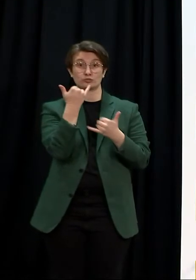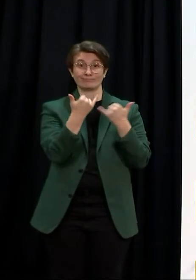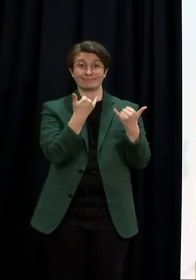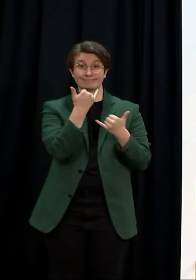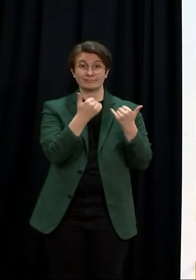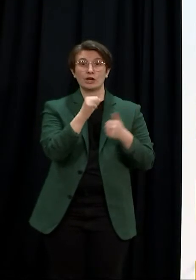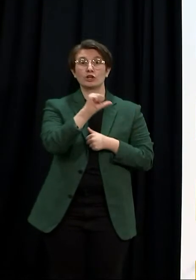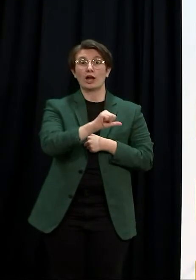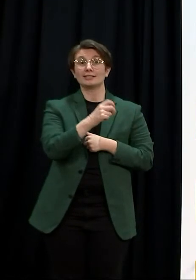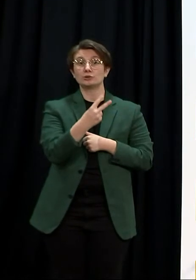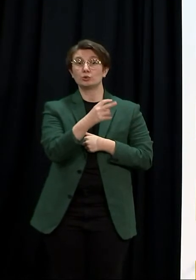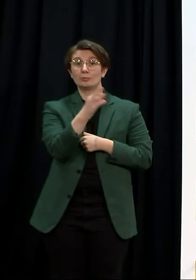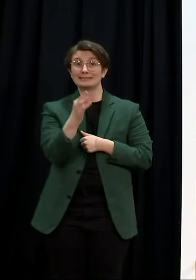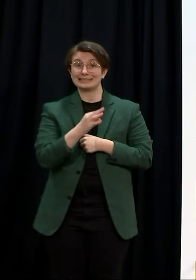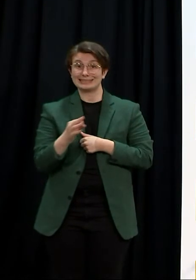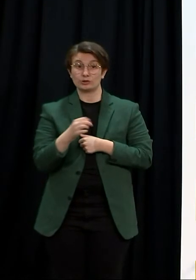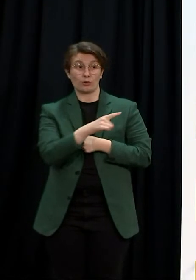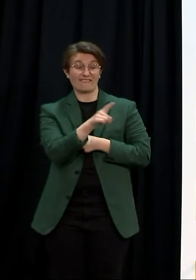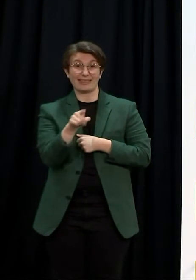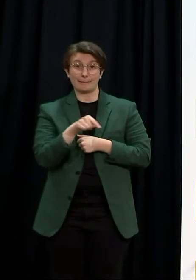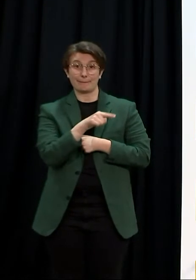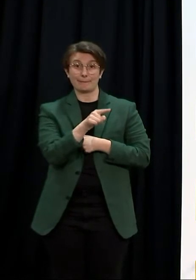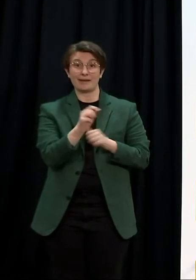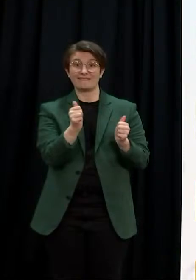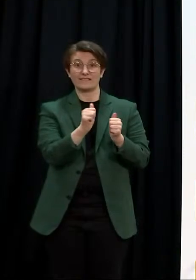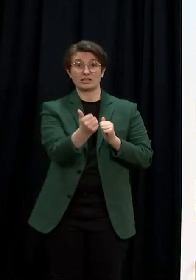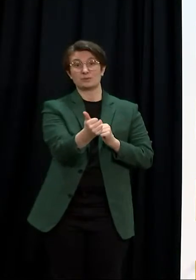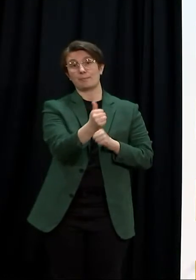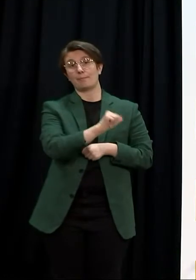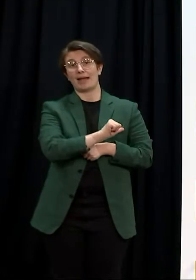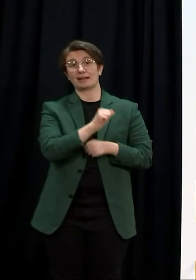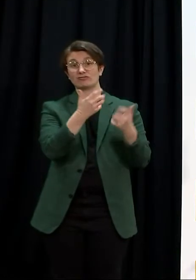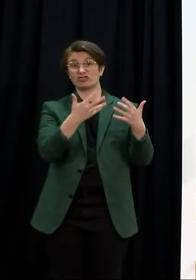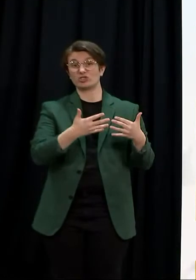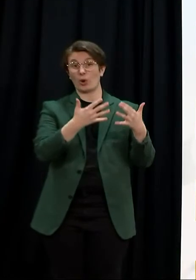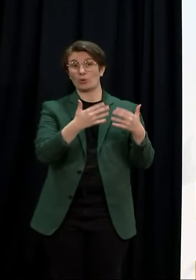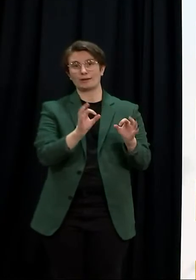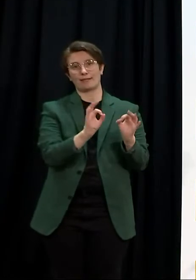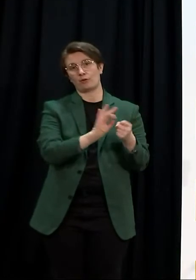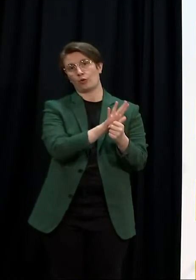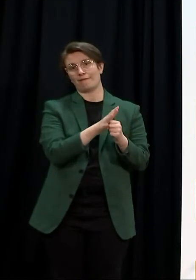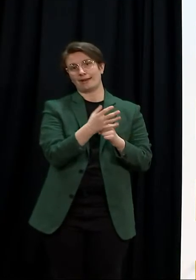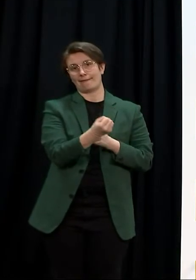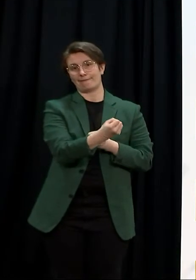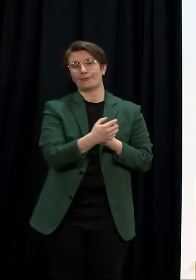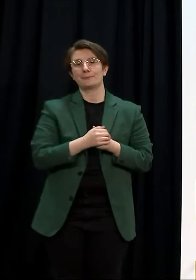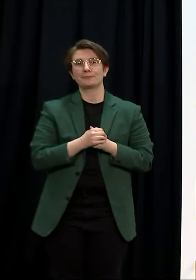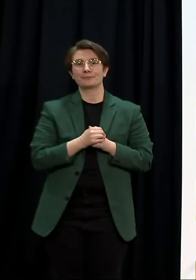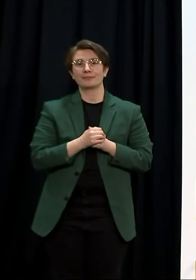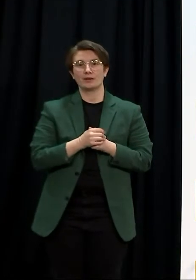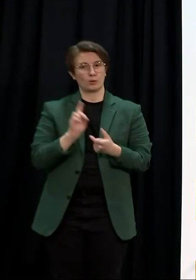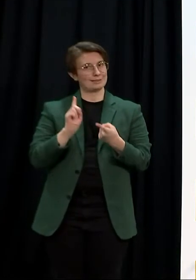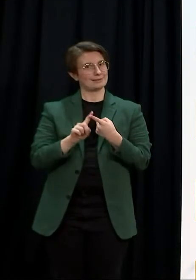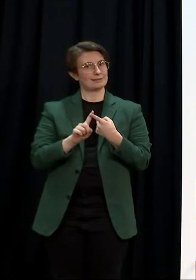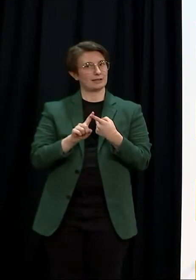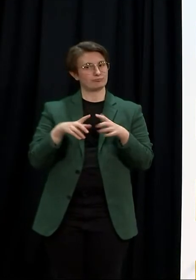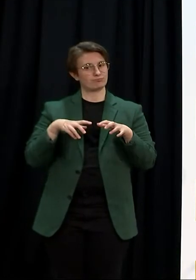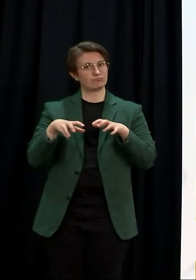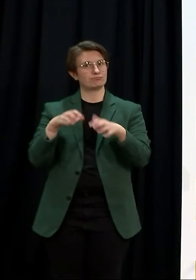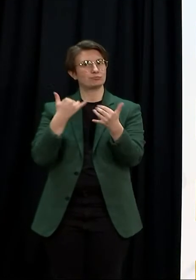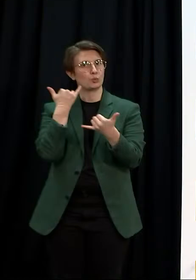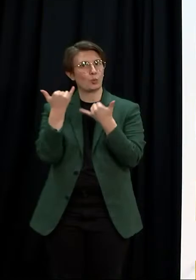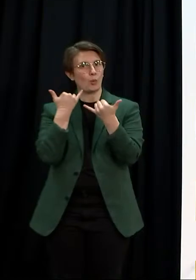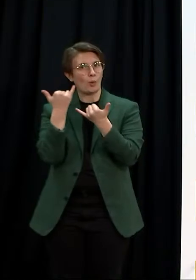have returned a test result. Active follow-up is underway across the country for any people who have